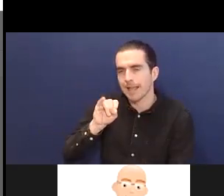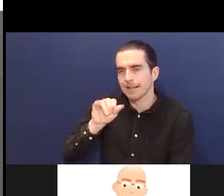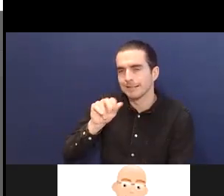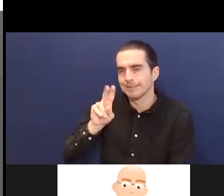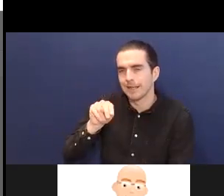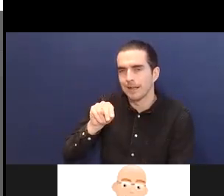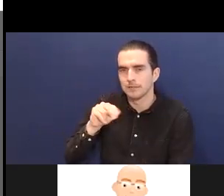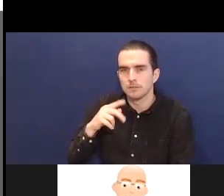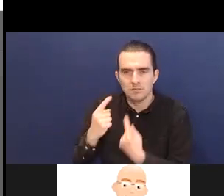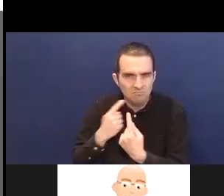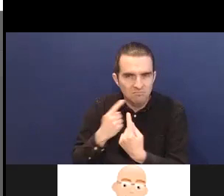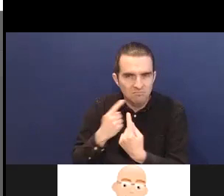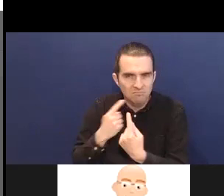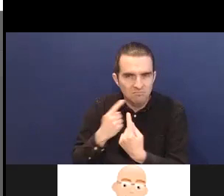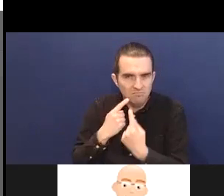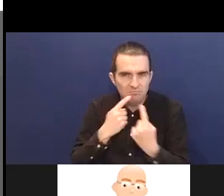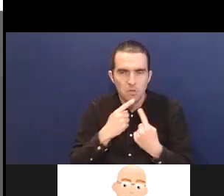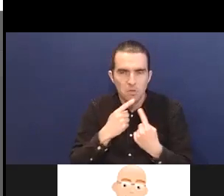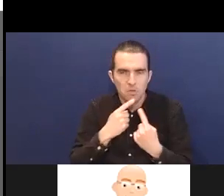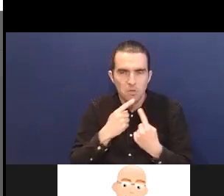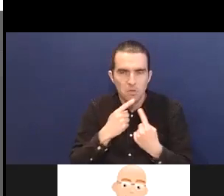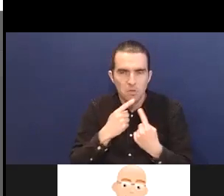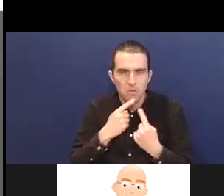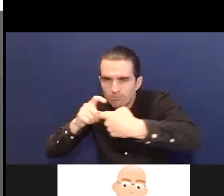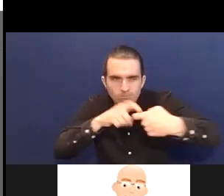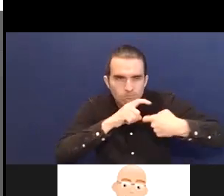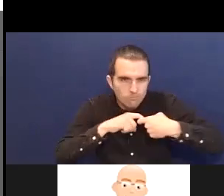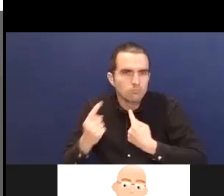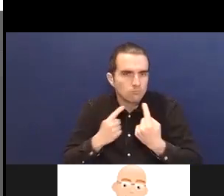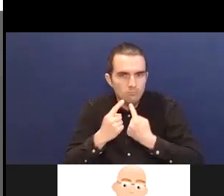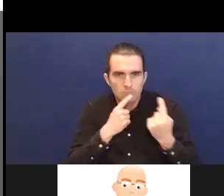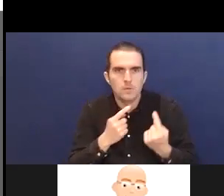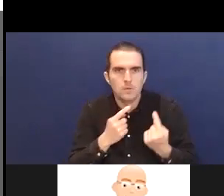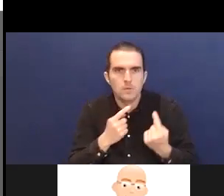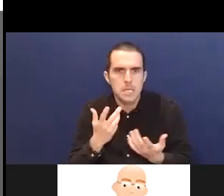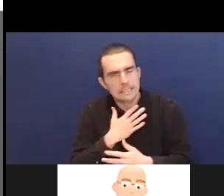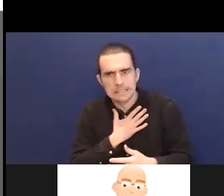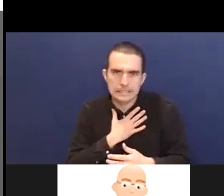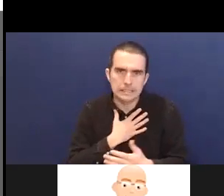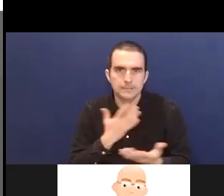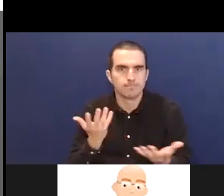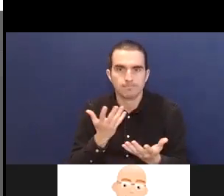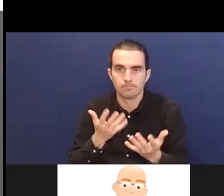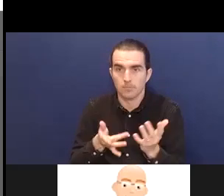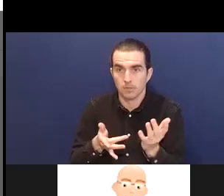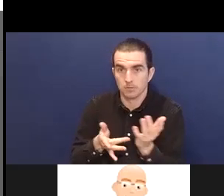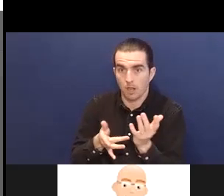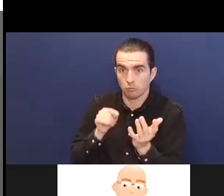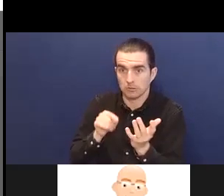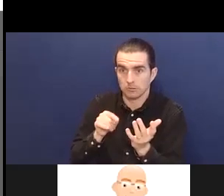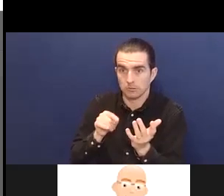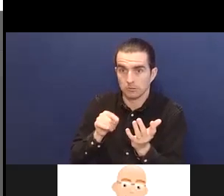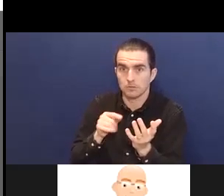to families of children with disabilities might actually cause issues and create risks for those families.